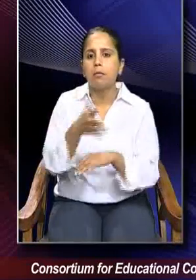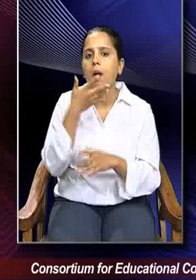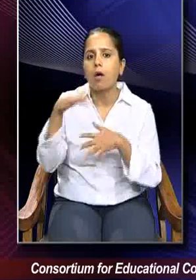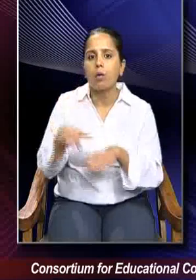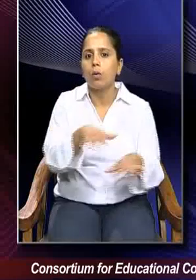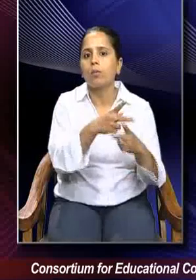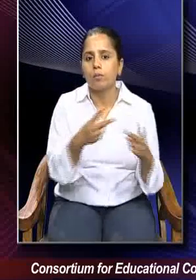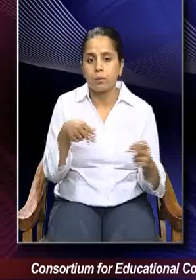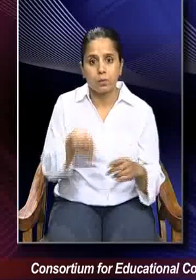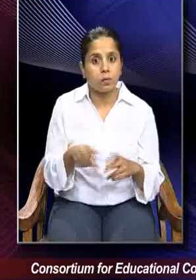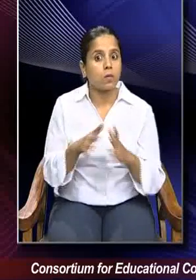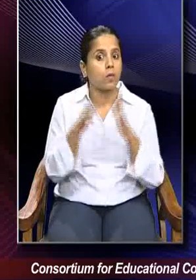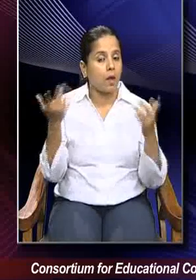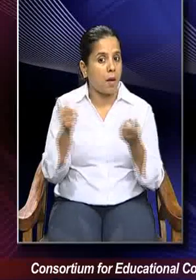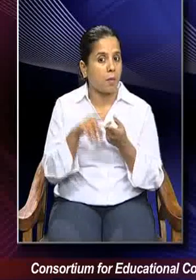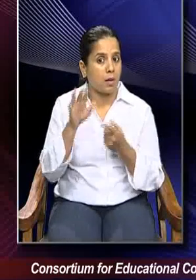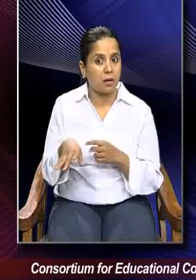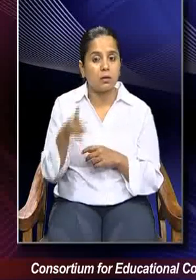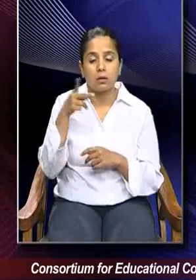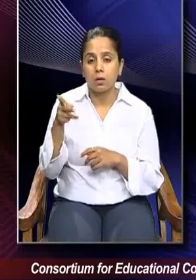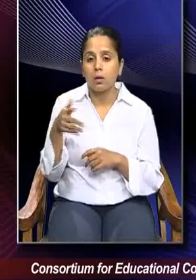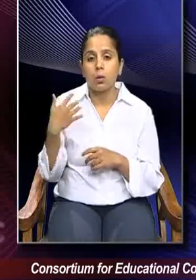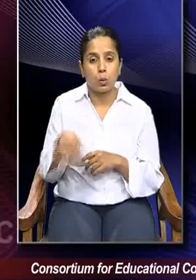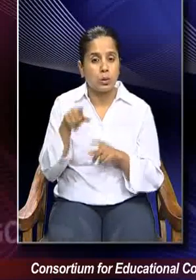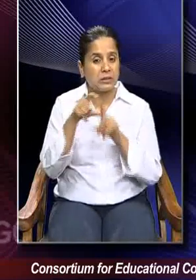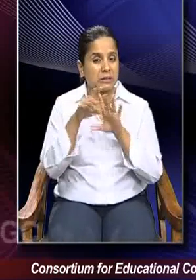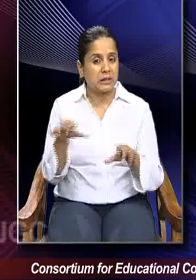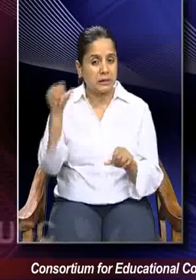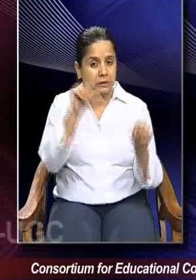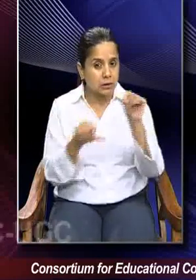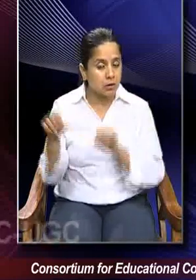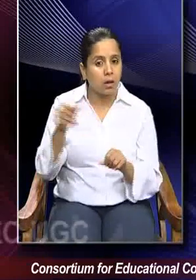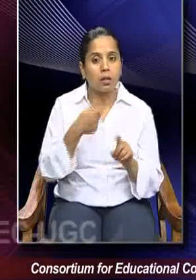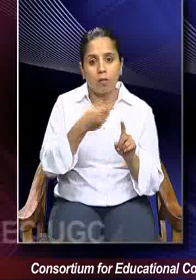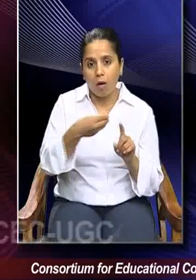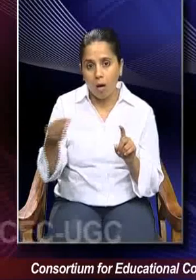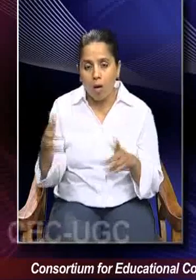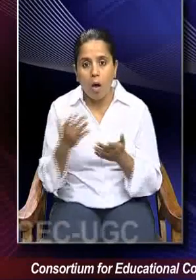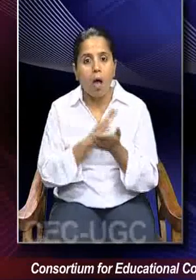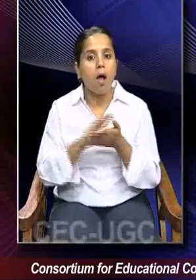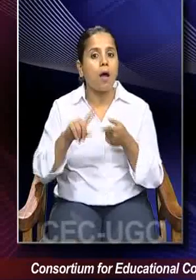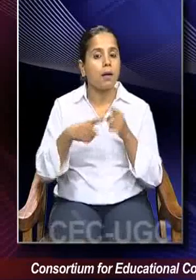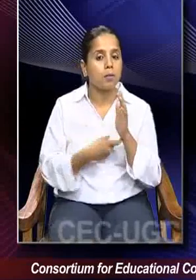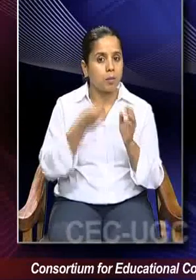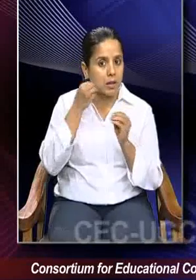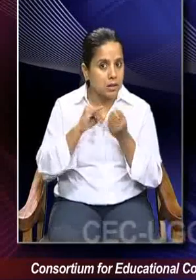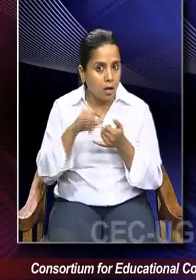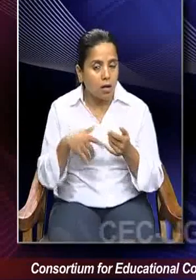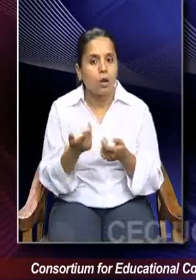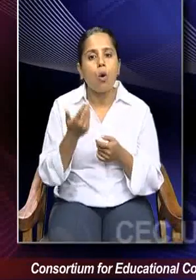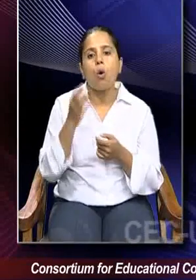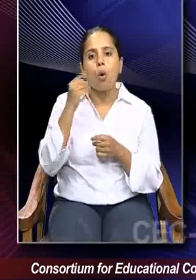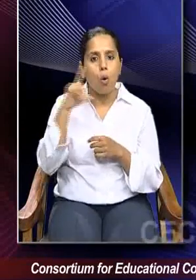of wide range of toxic substances like pesticides and herbicides, oil products and heavy